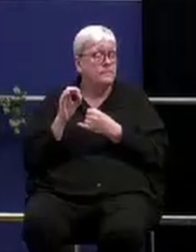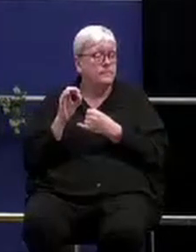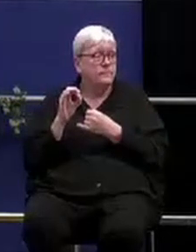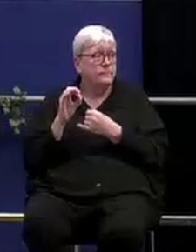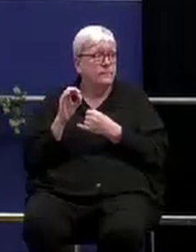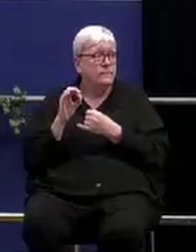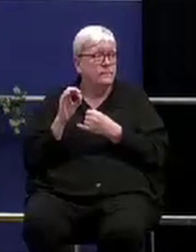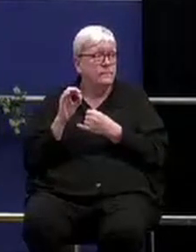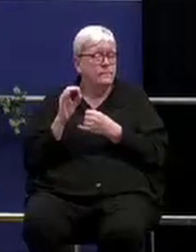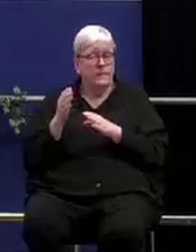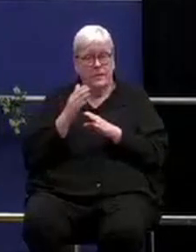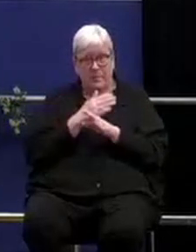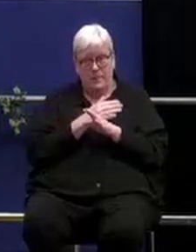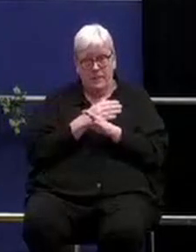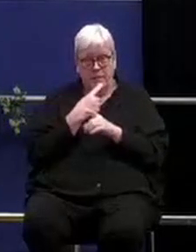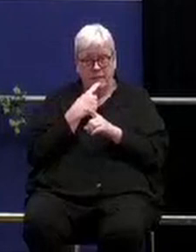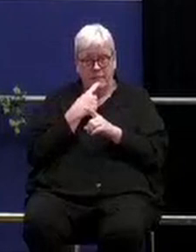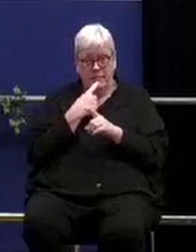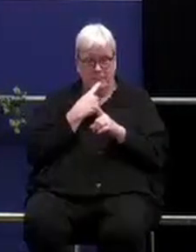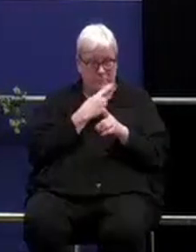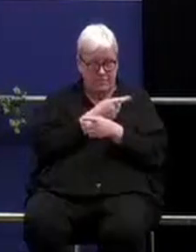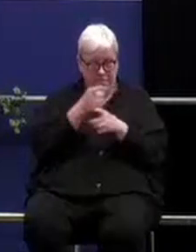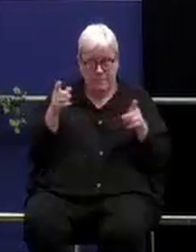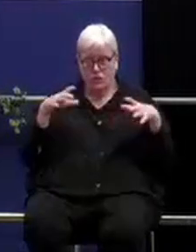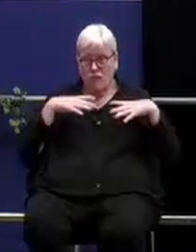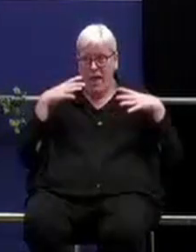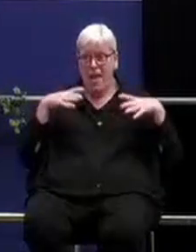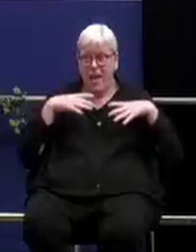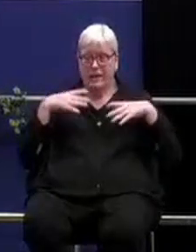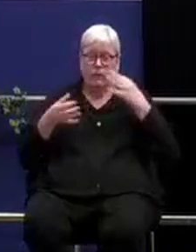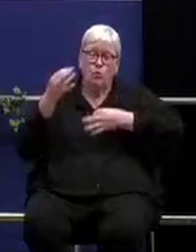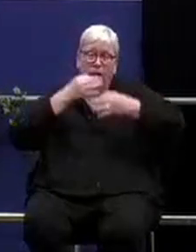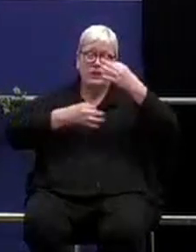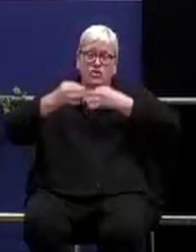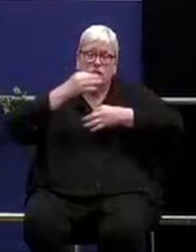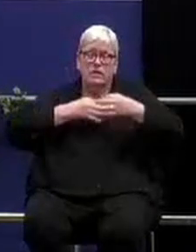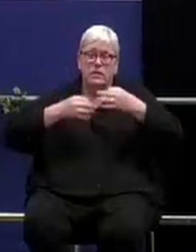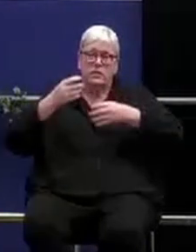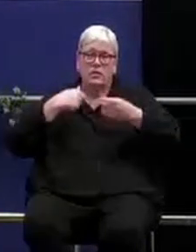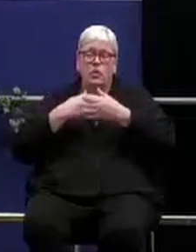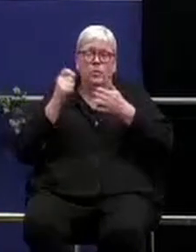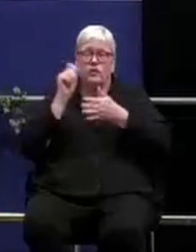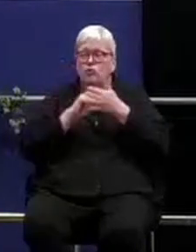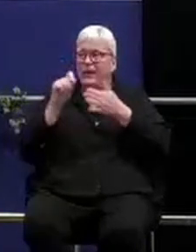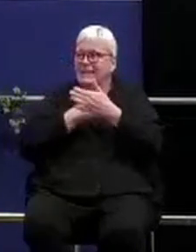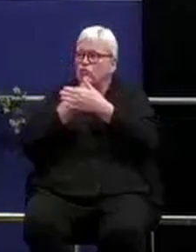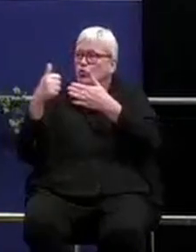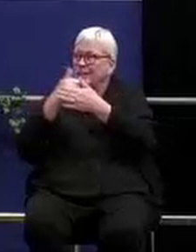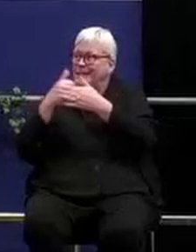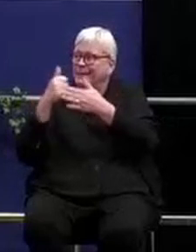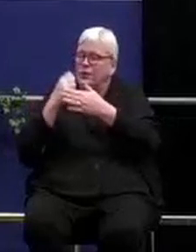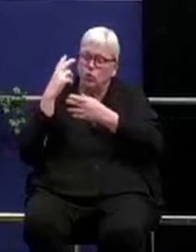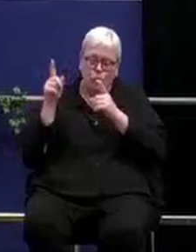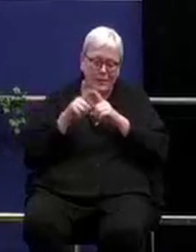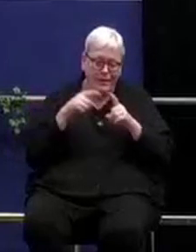your pre-warning to have some questions for your own Q&A. What does your writing routine look like? And what did you know? What do you know